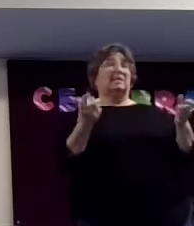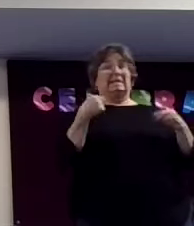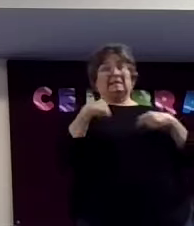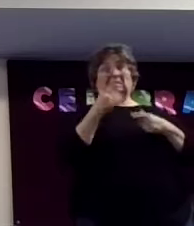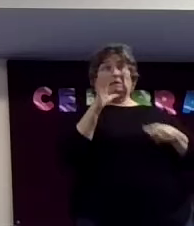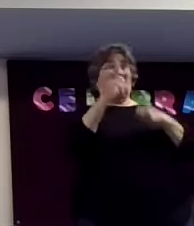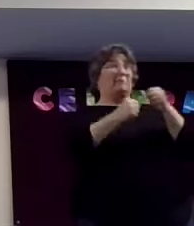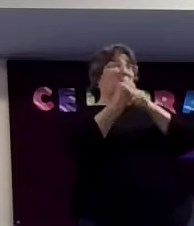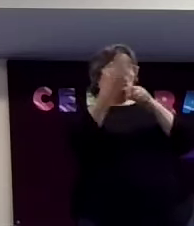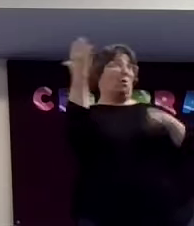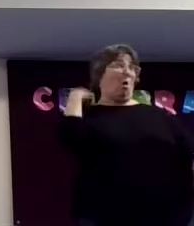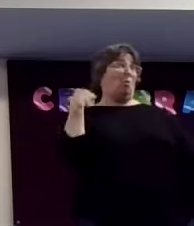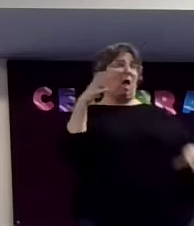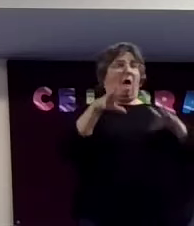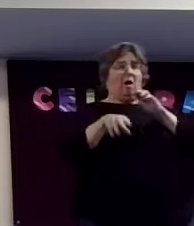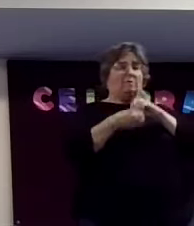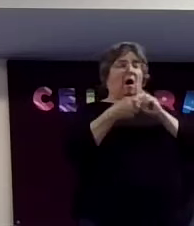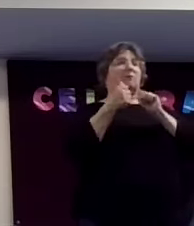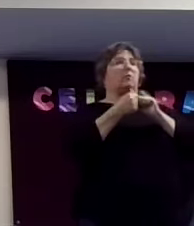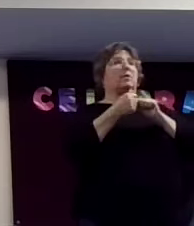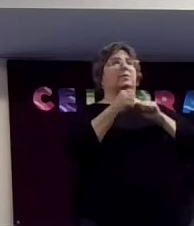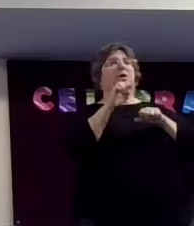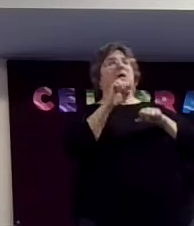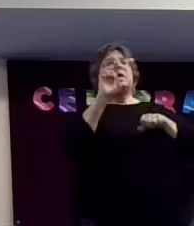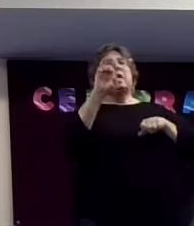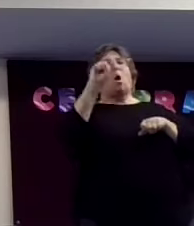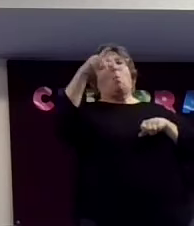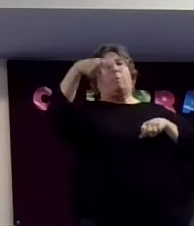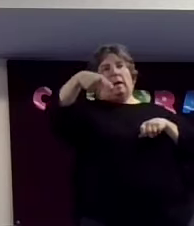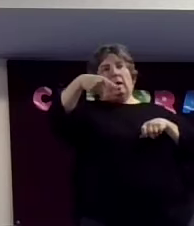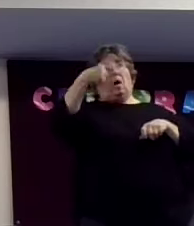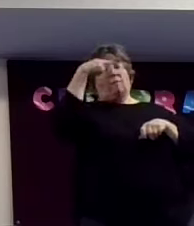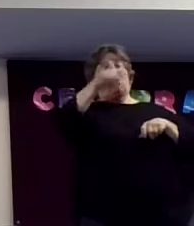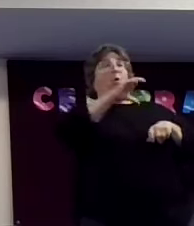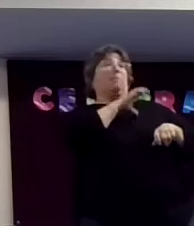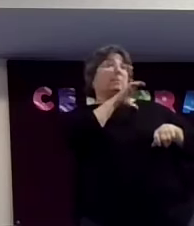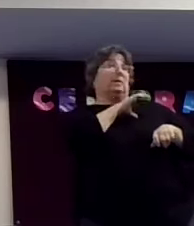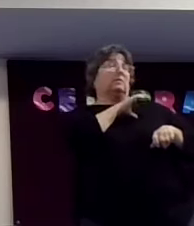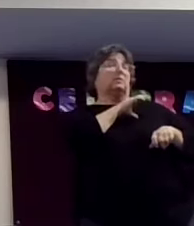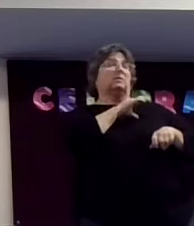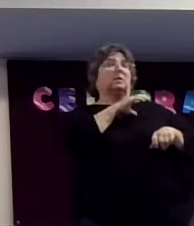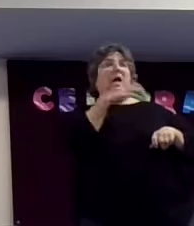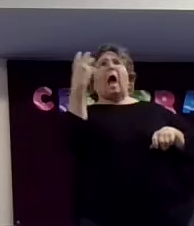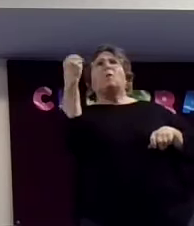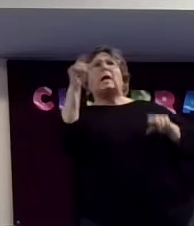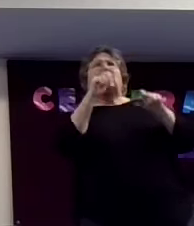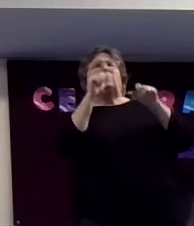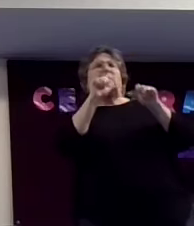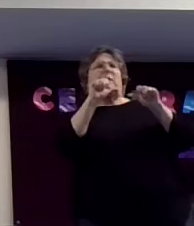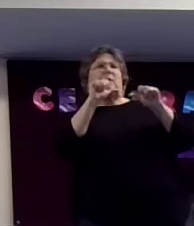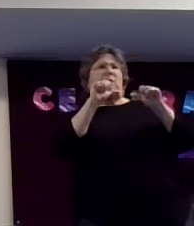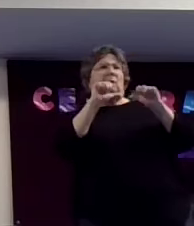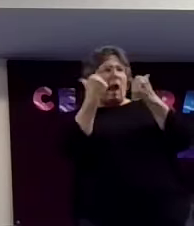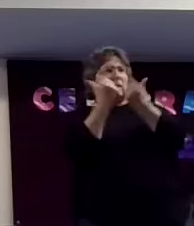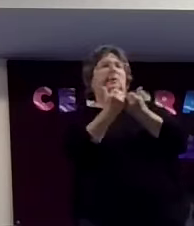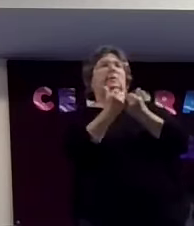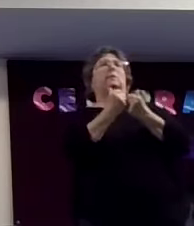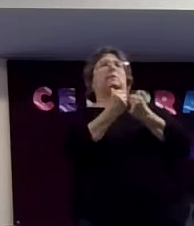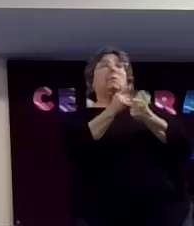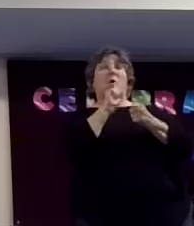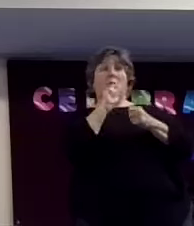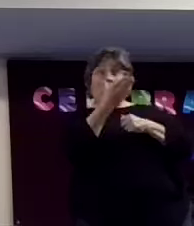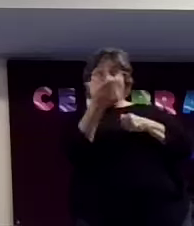probably 25 years ago, involved with employee assistance for the troopers and outside agencies.